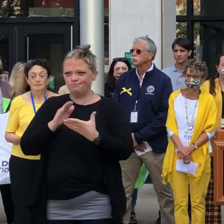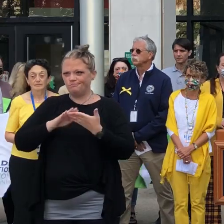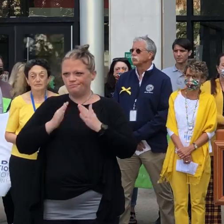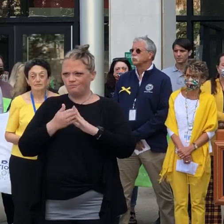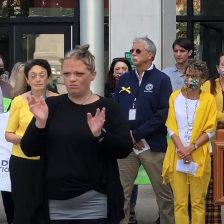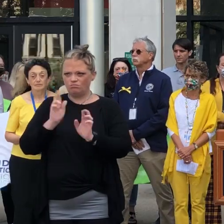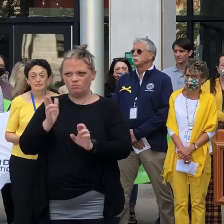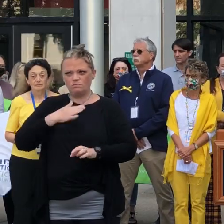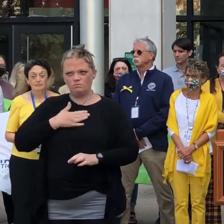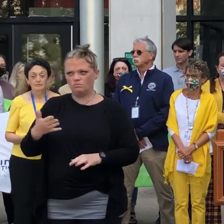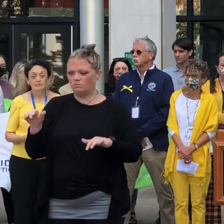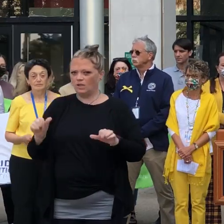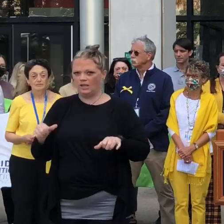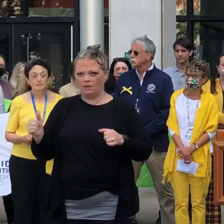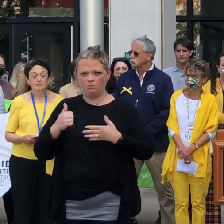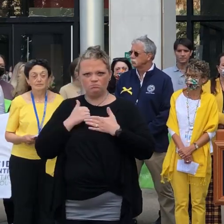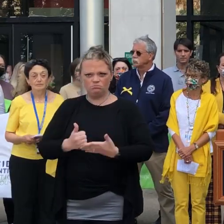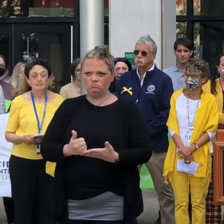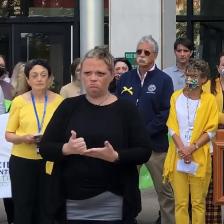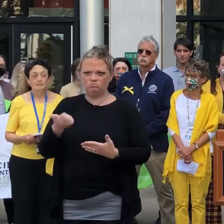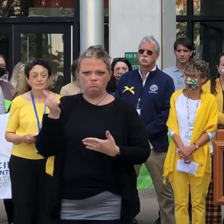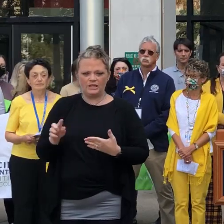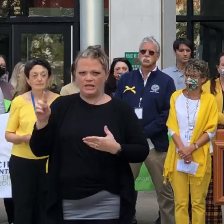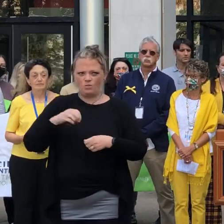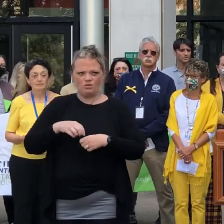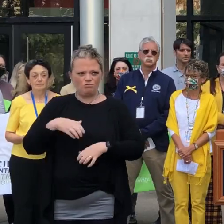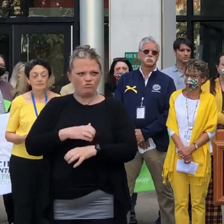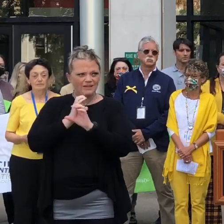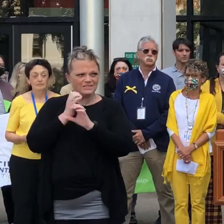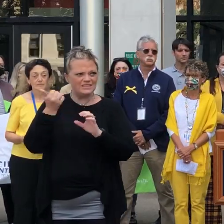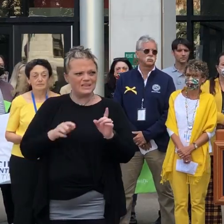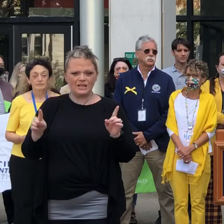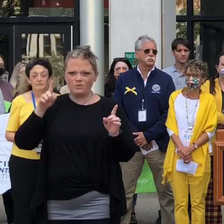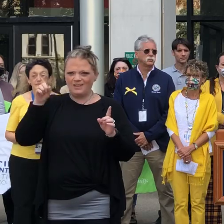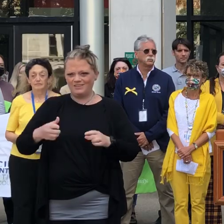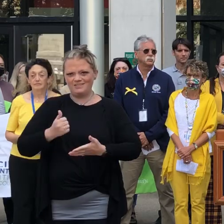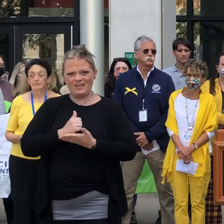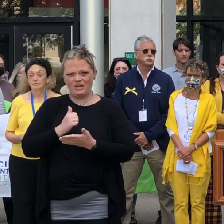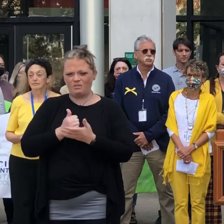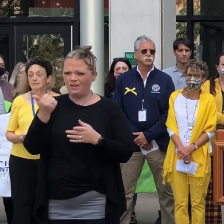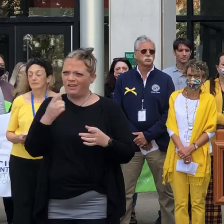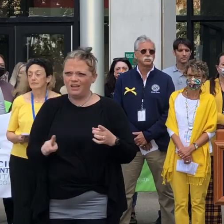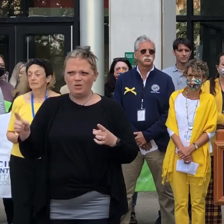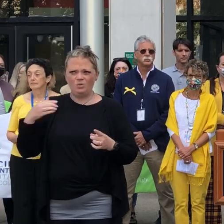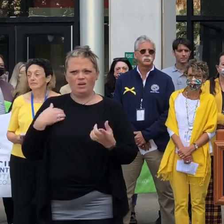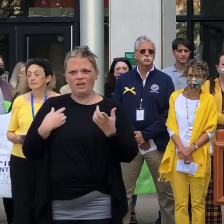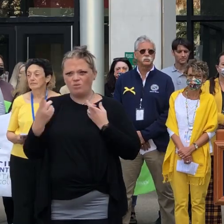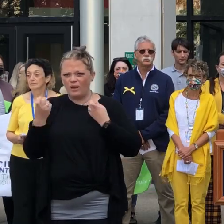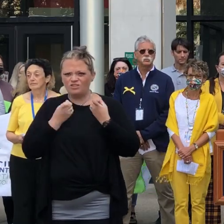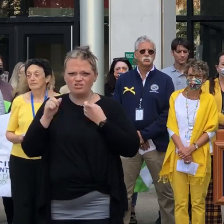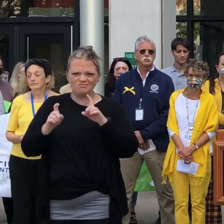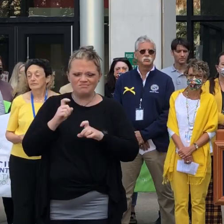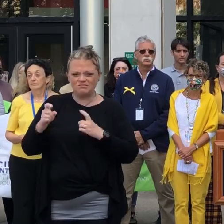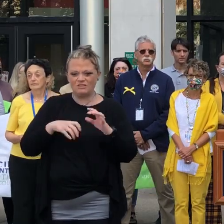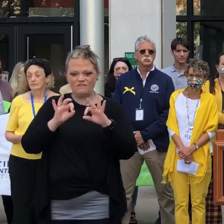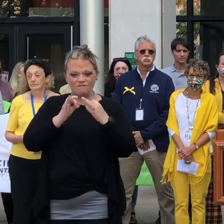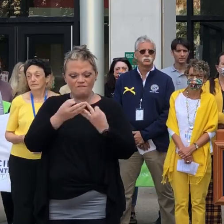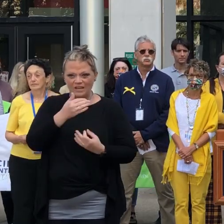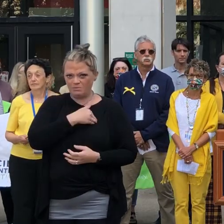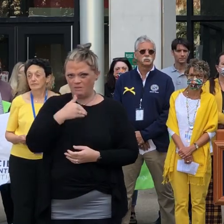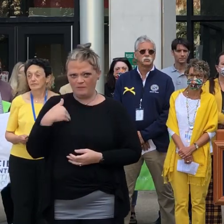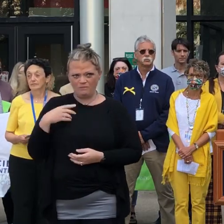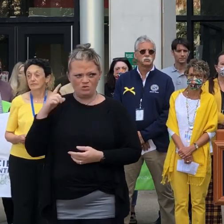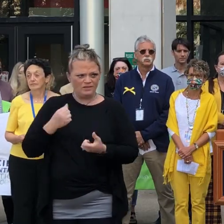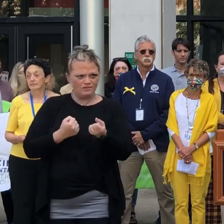ready, willing, and able to help anyone in crisis, anyone who needs help, anyone who has questions, for family members who